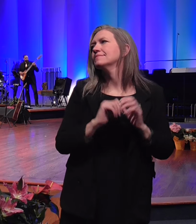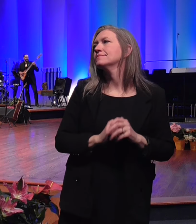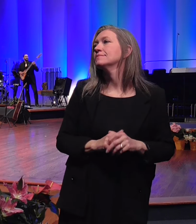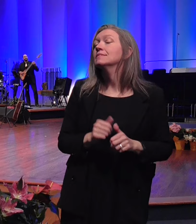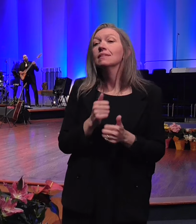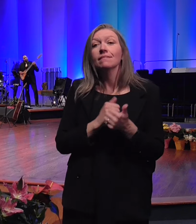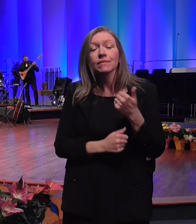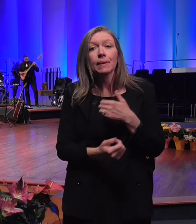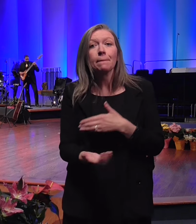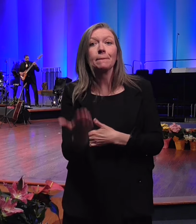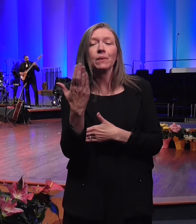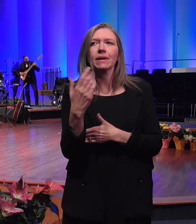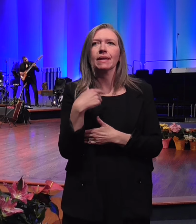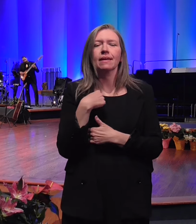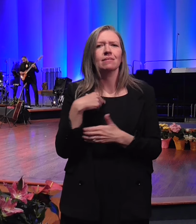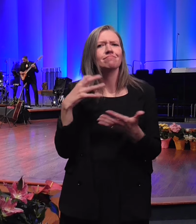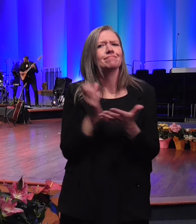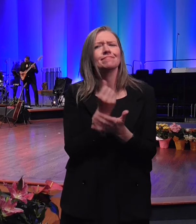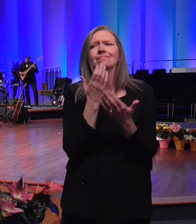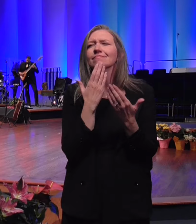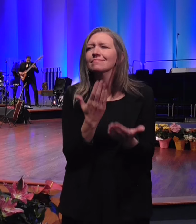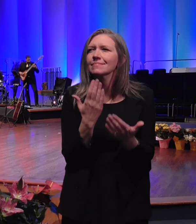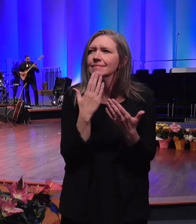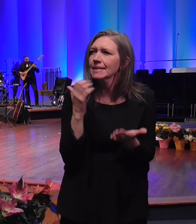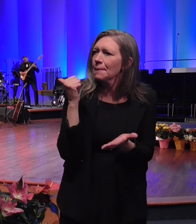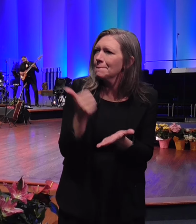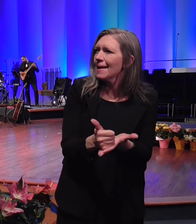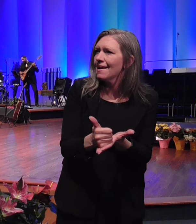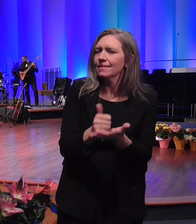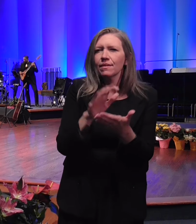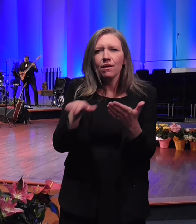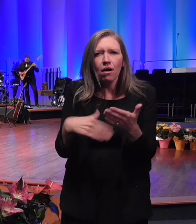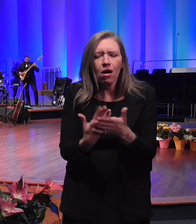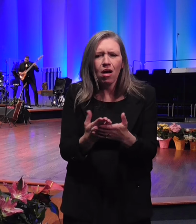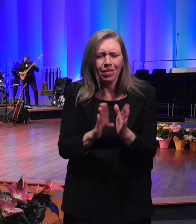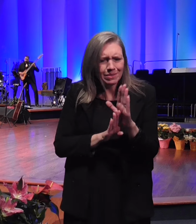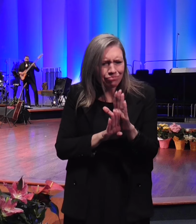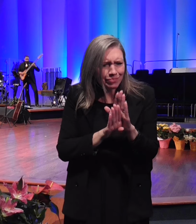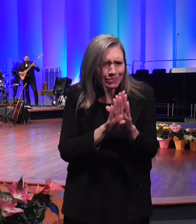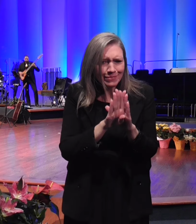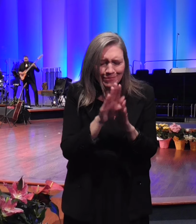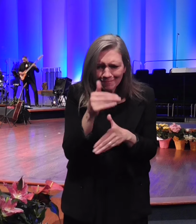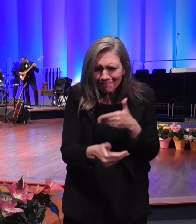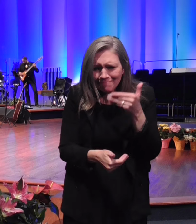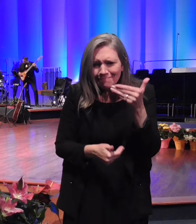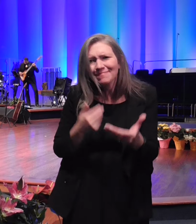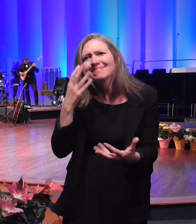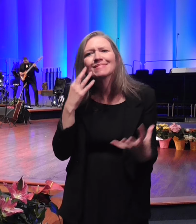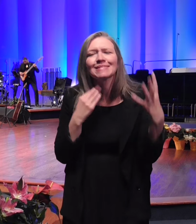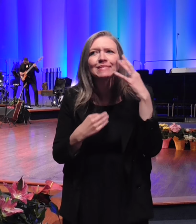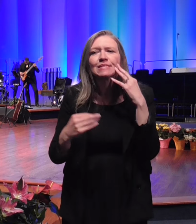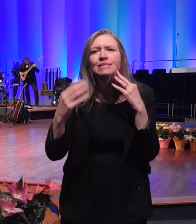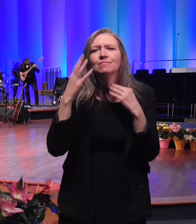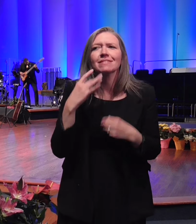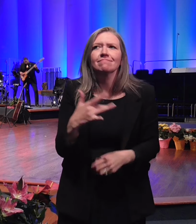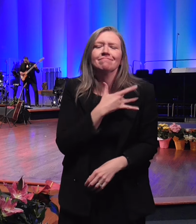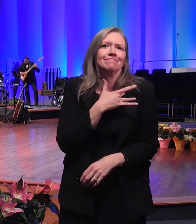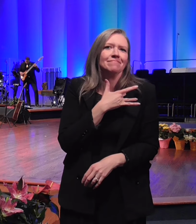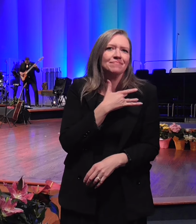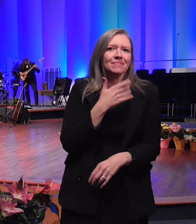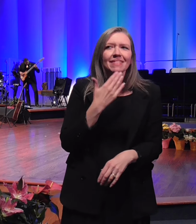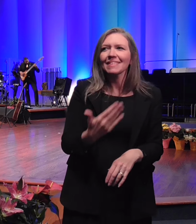every morning I give thanks, amen, to all the growth I've experienced. And I've become